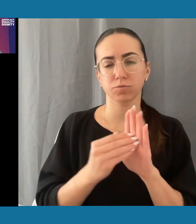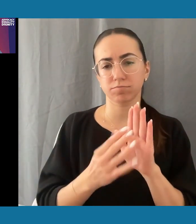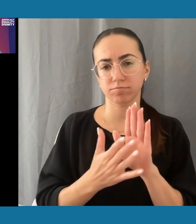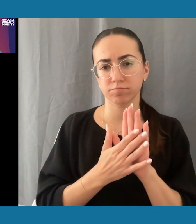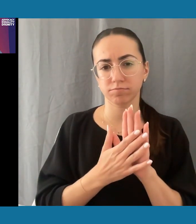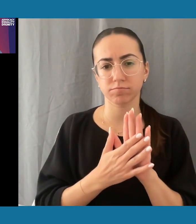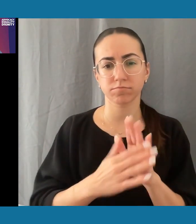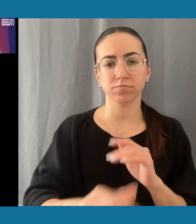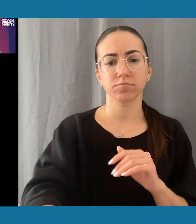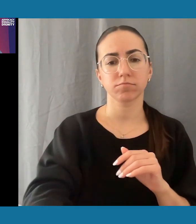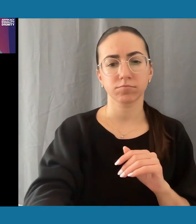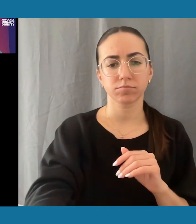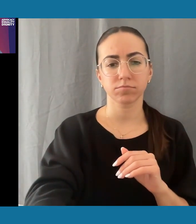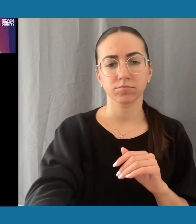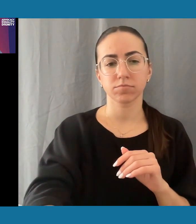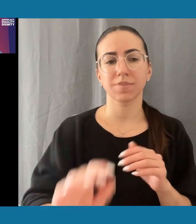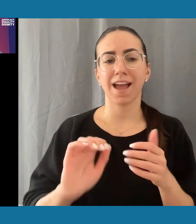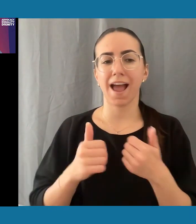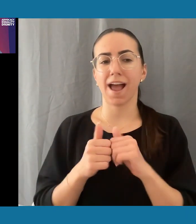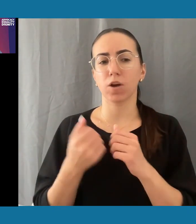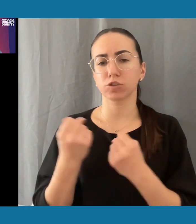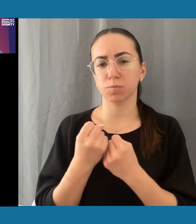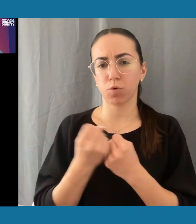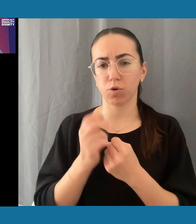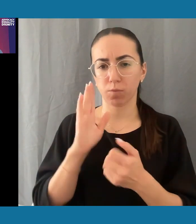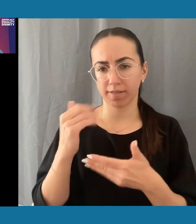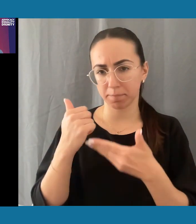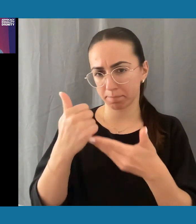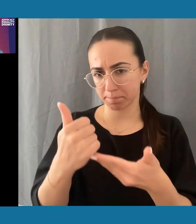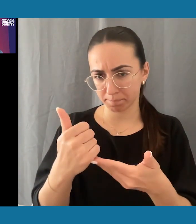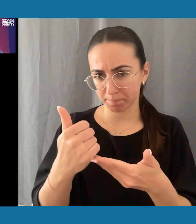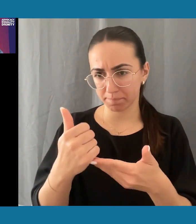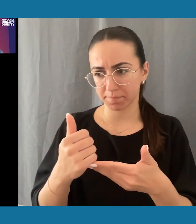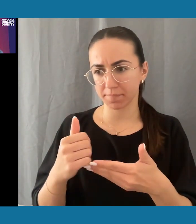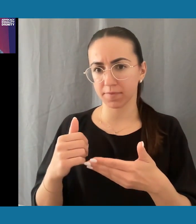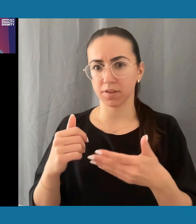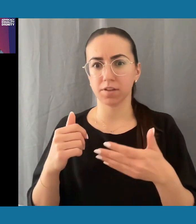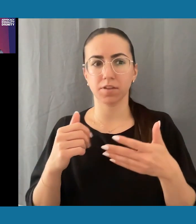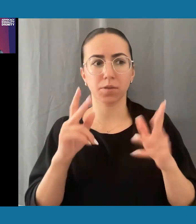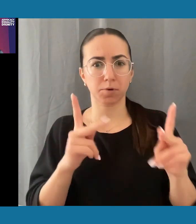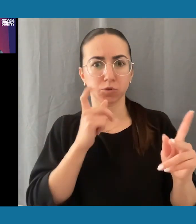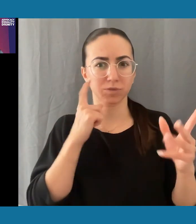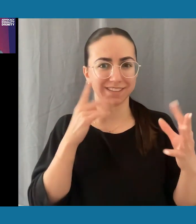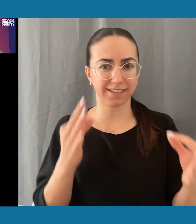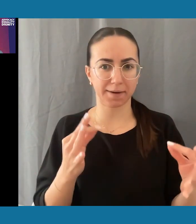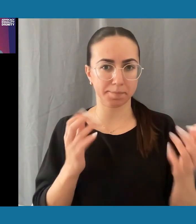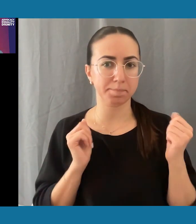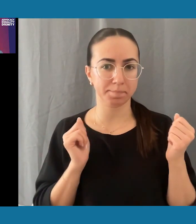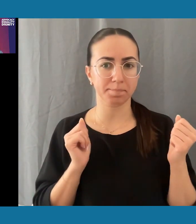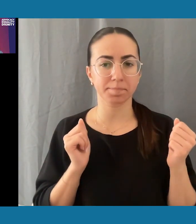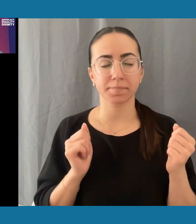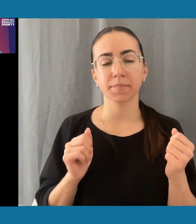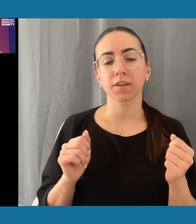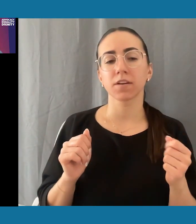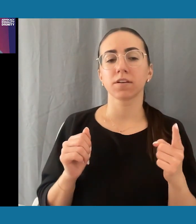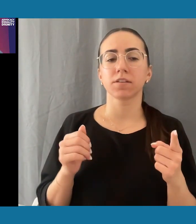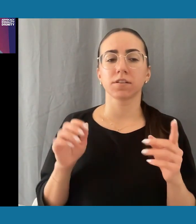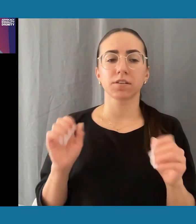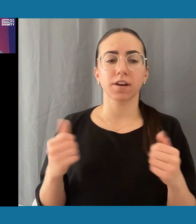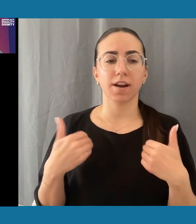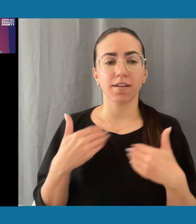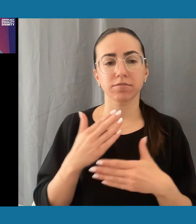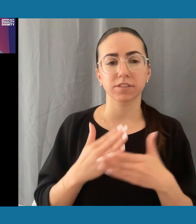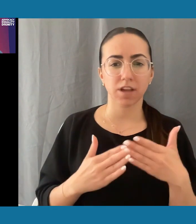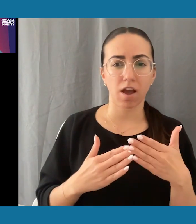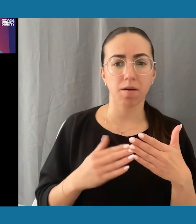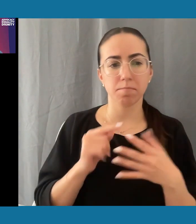will help, how they will help the decision maker. So you can have some or all of these options. The supporter might